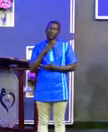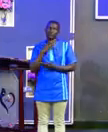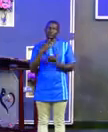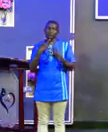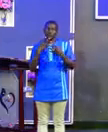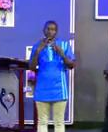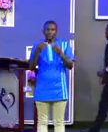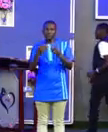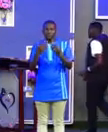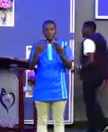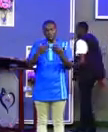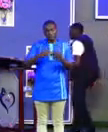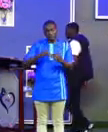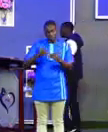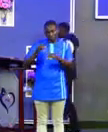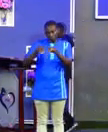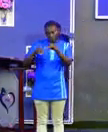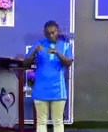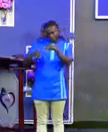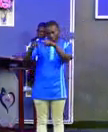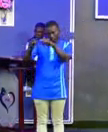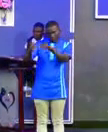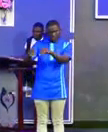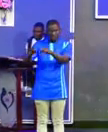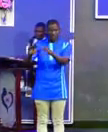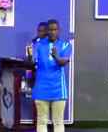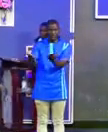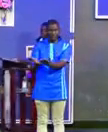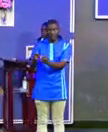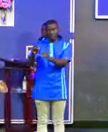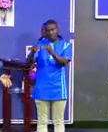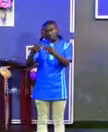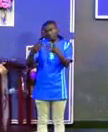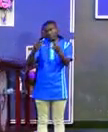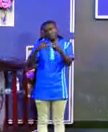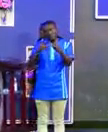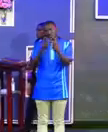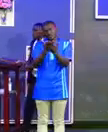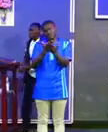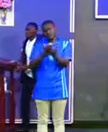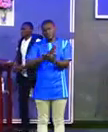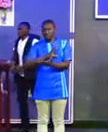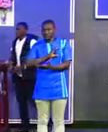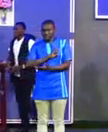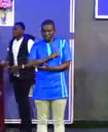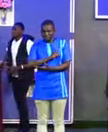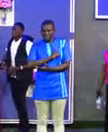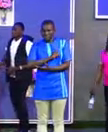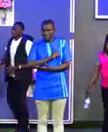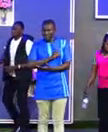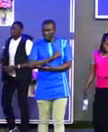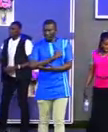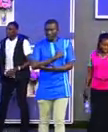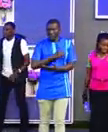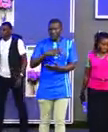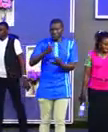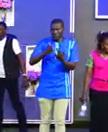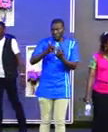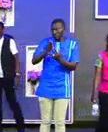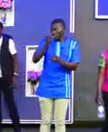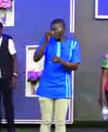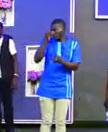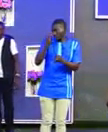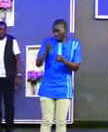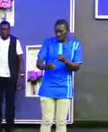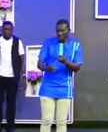okulaba ng'ekiweebwayo ky'okirekawo kirese mu kibbo n'ogenda naye tukwatireko tuyite mu kitundu ekisigadde. If you feel you